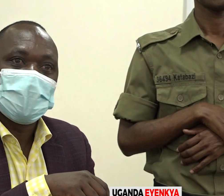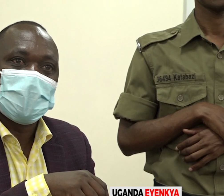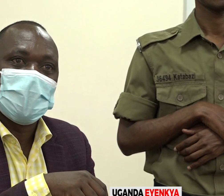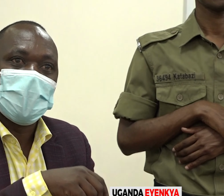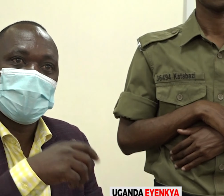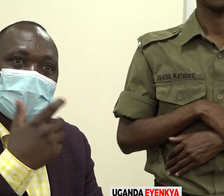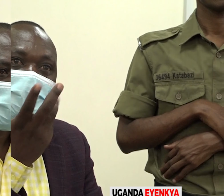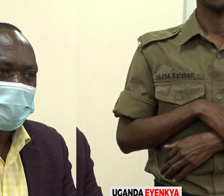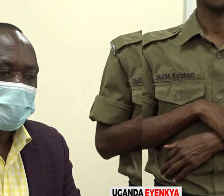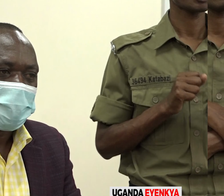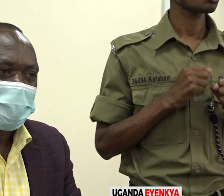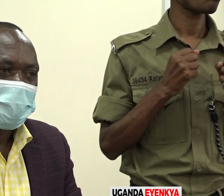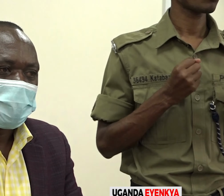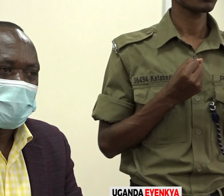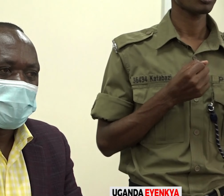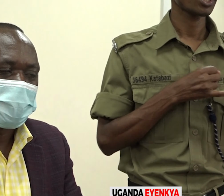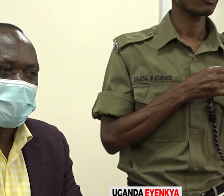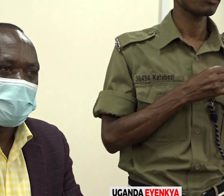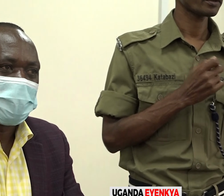Are you creating a debate